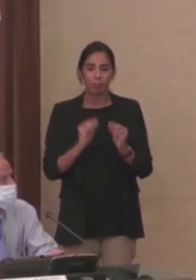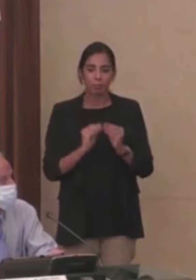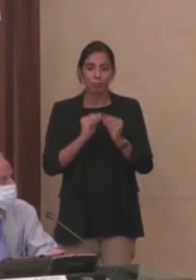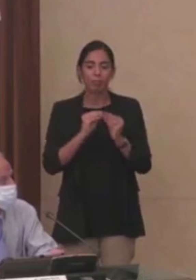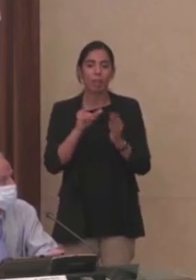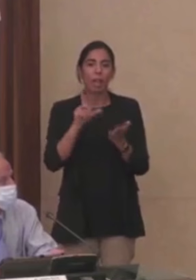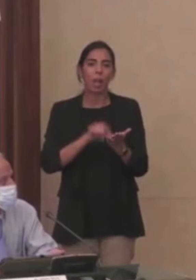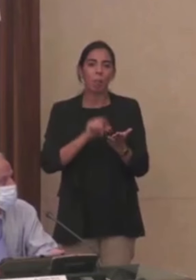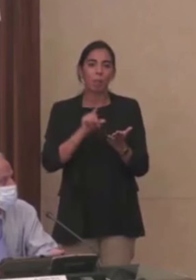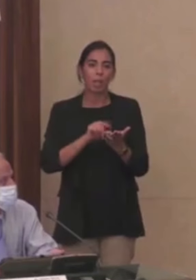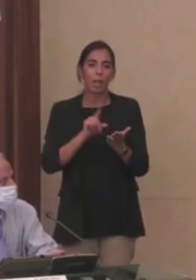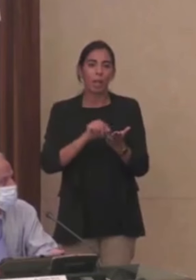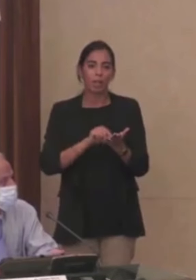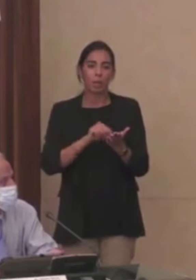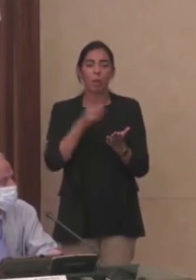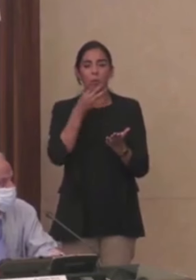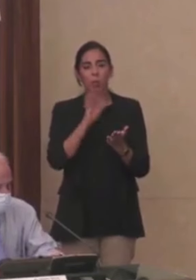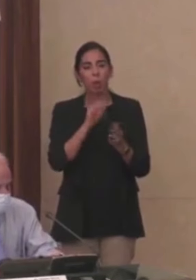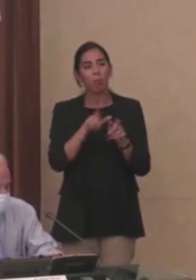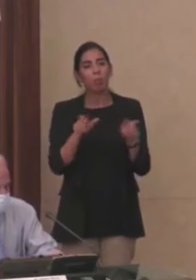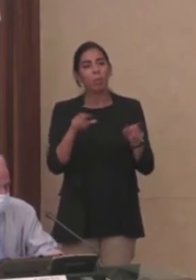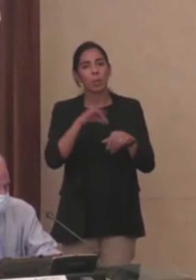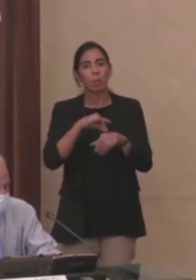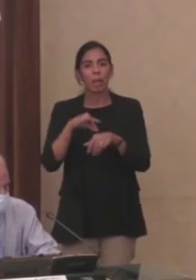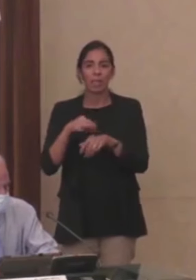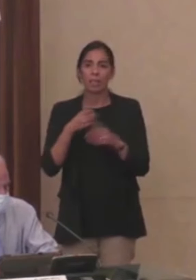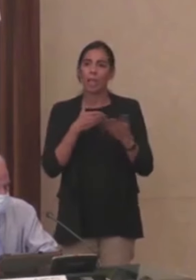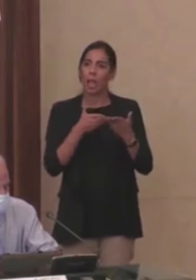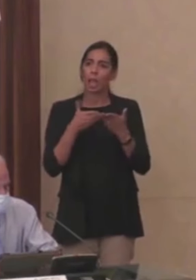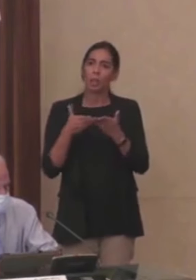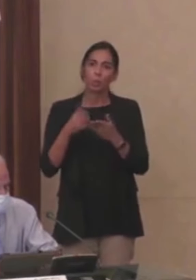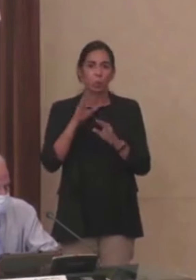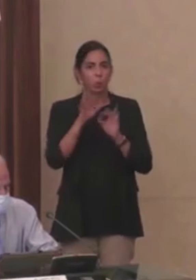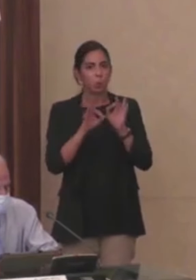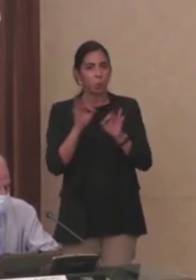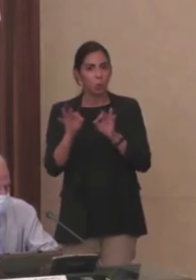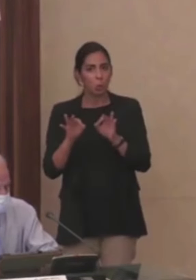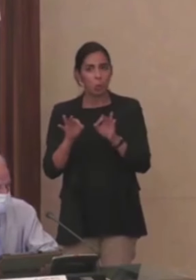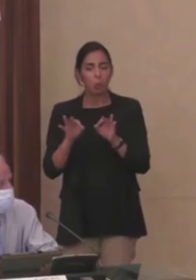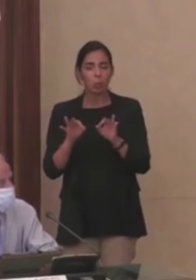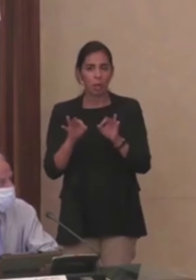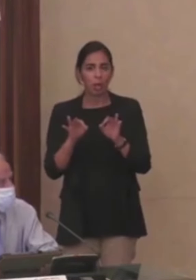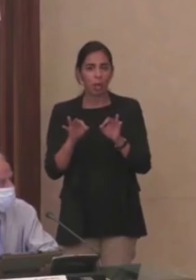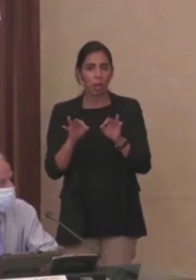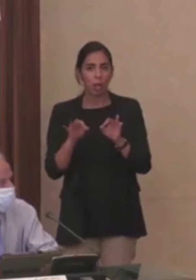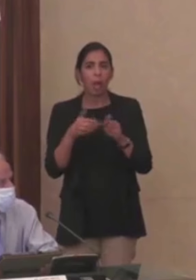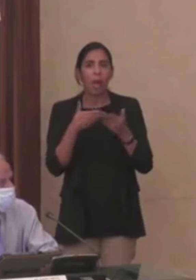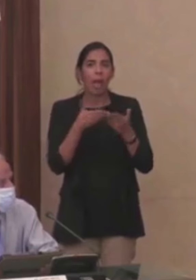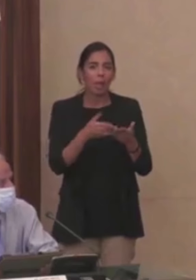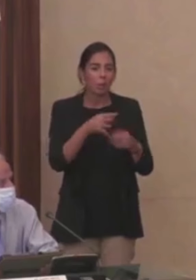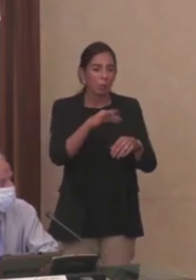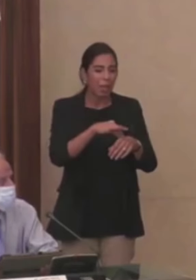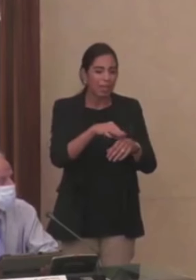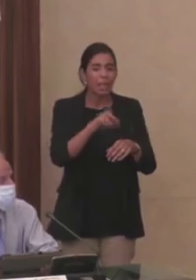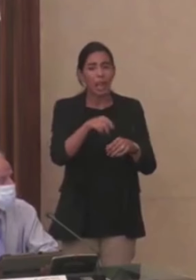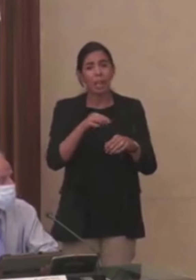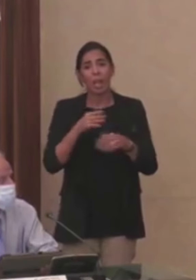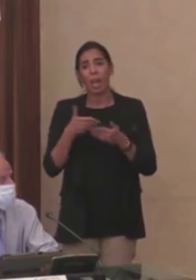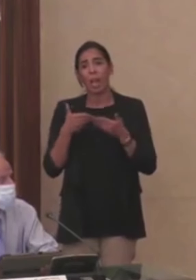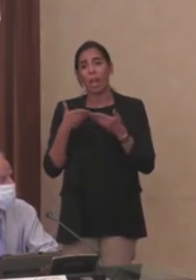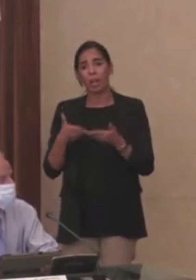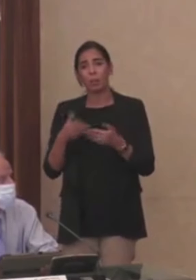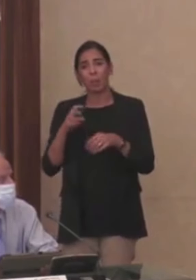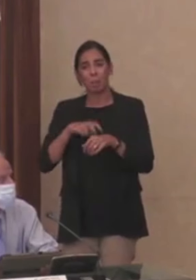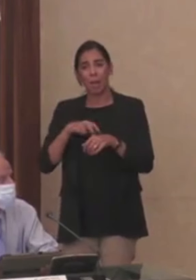application that could help patients to find treatments and doctors to treat patients with COVID.